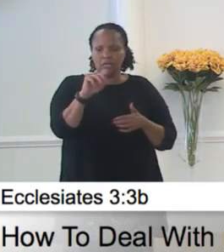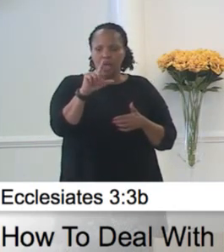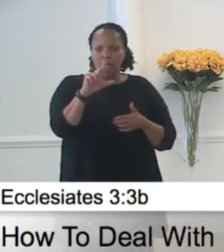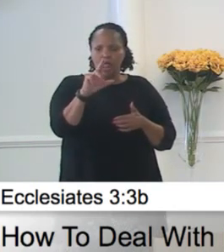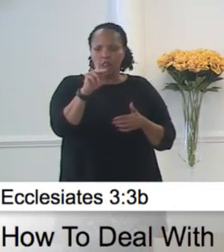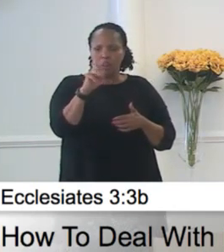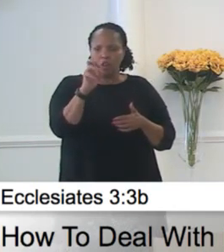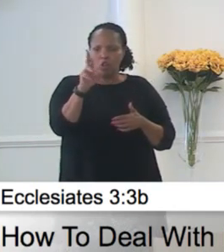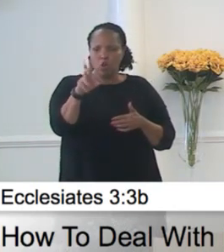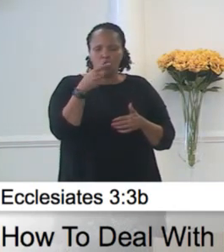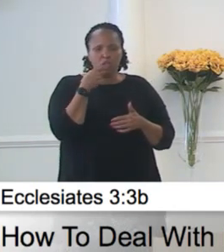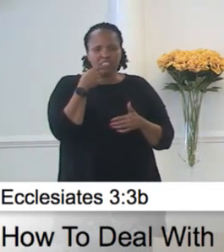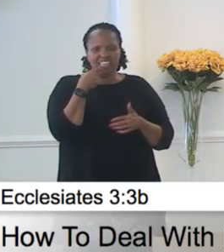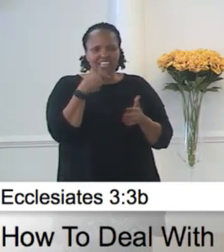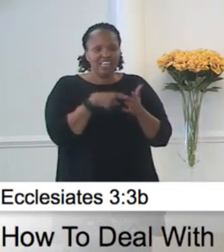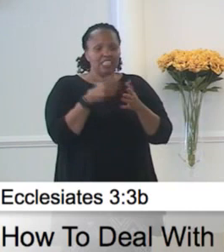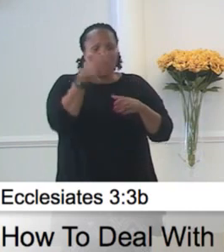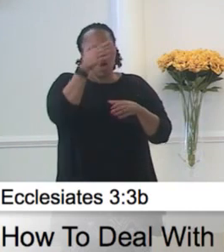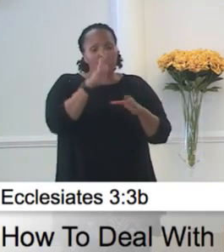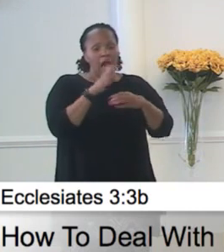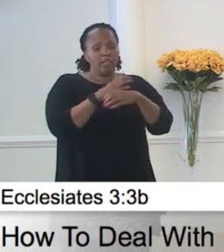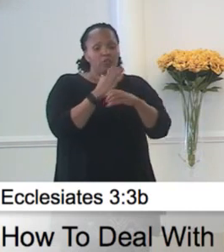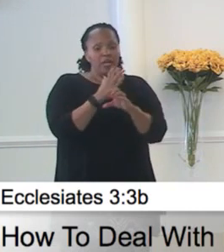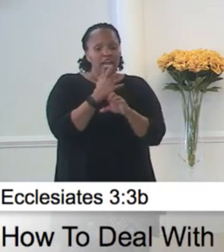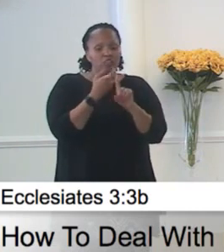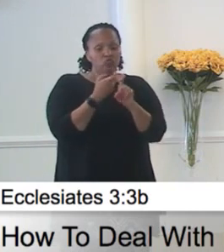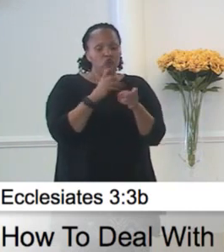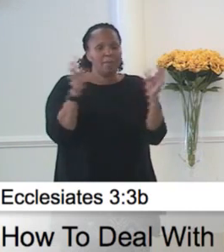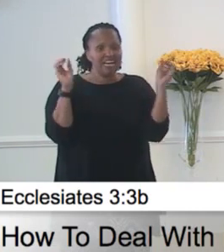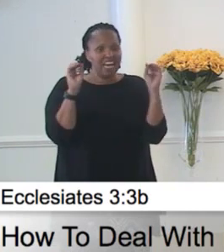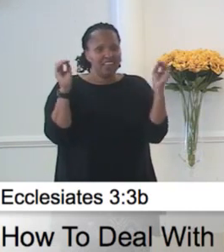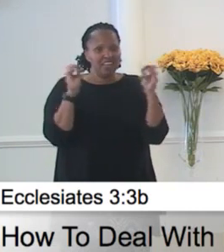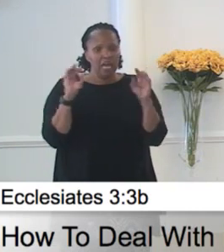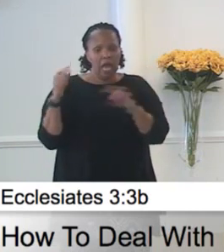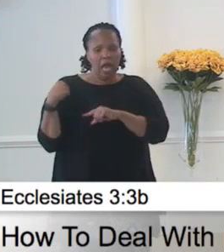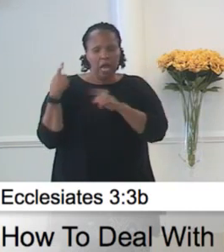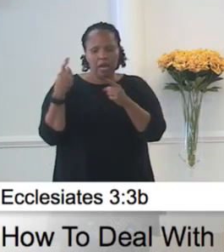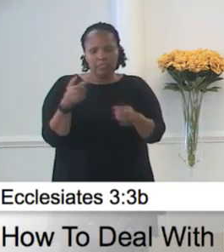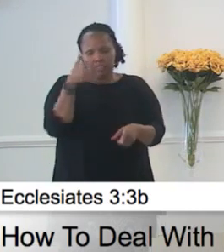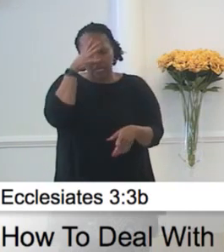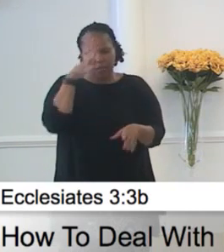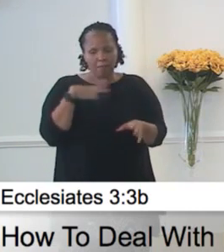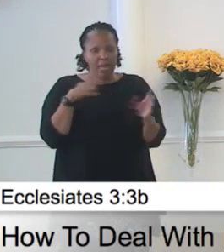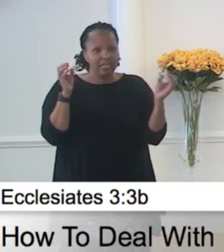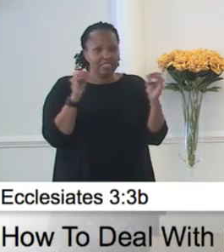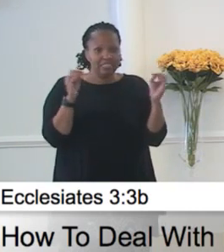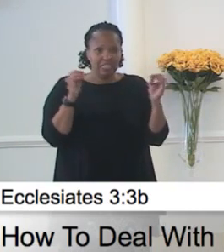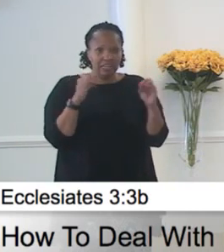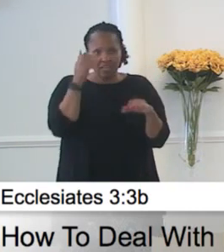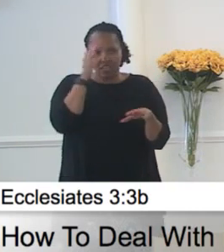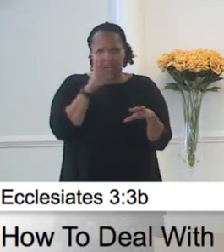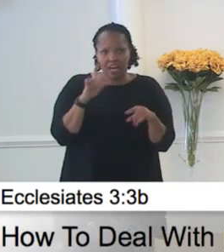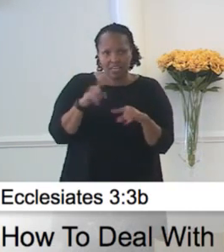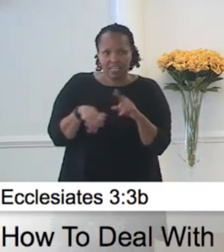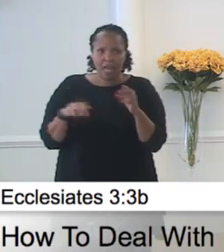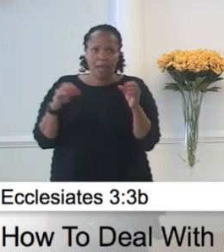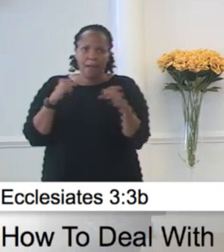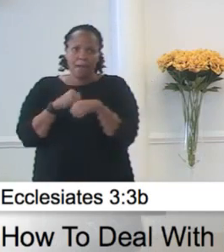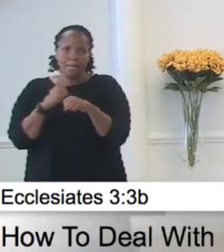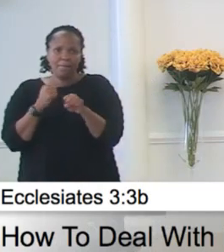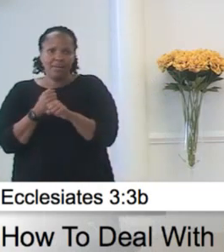Luther said, God creates out of nothing. Therefore, until a man is nothing, God can make nothing out of it.